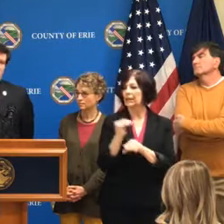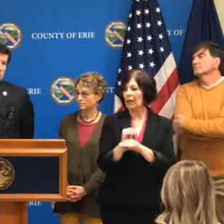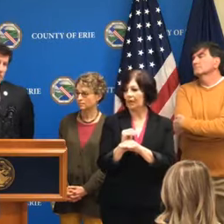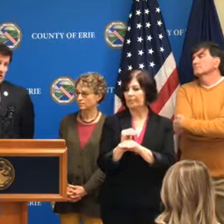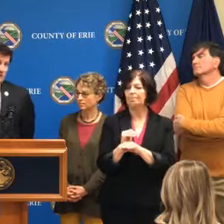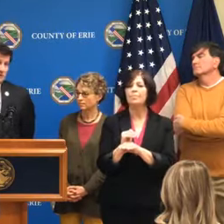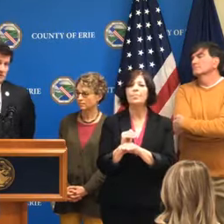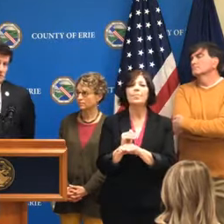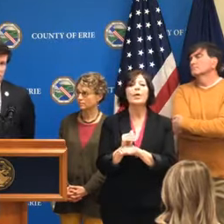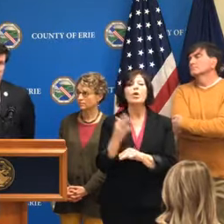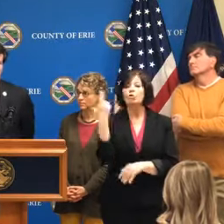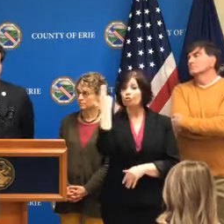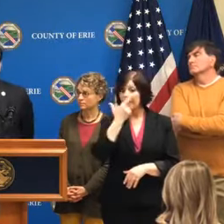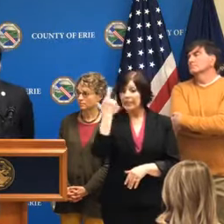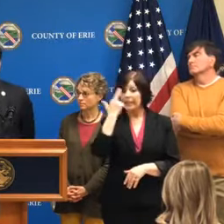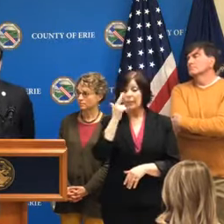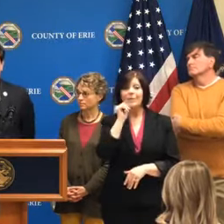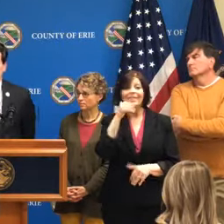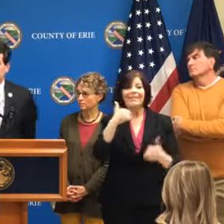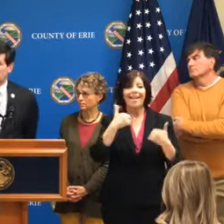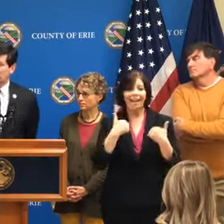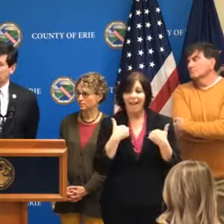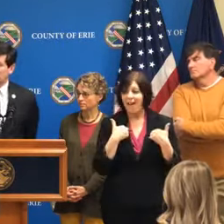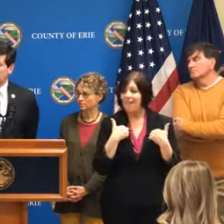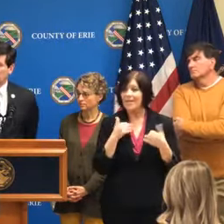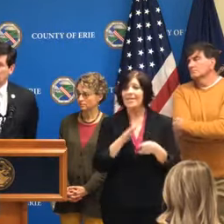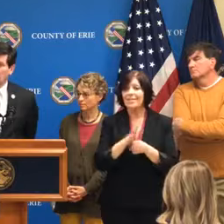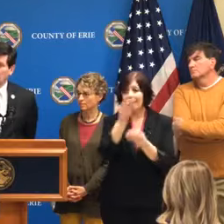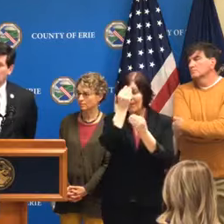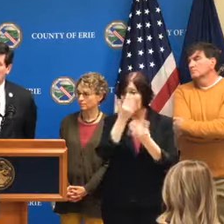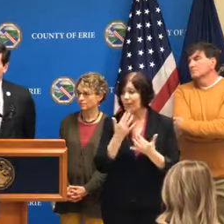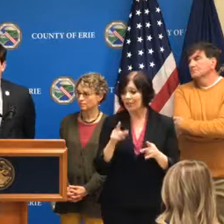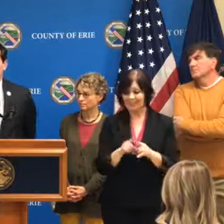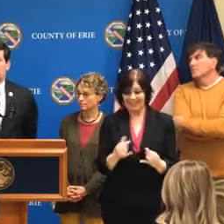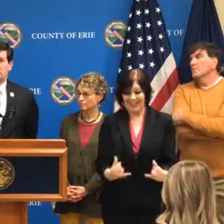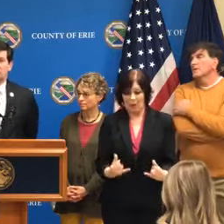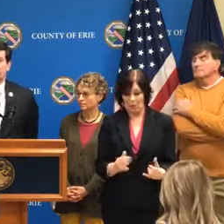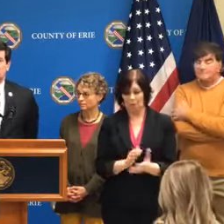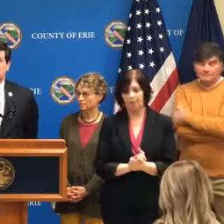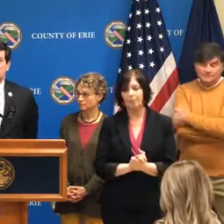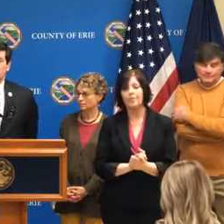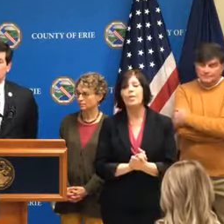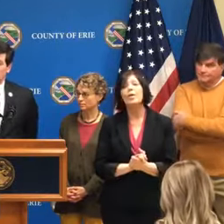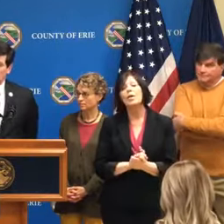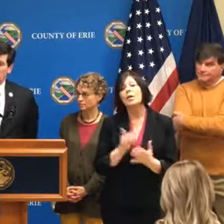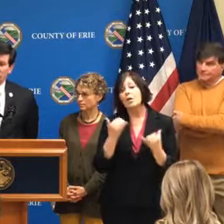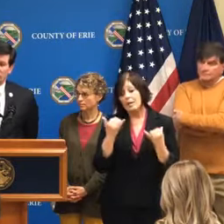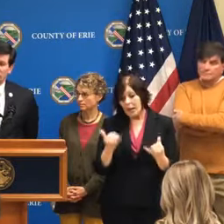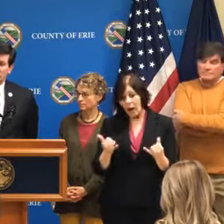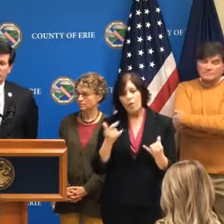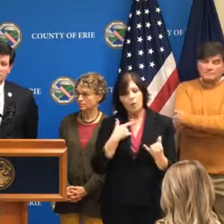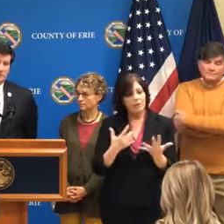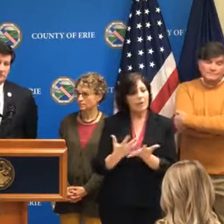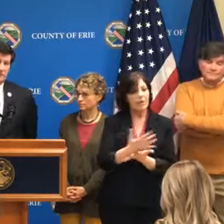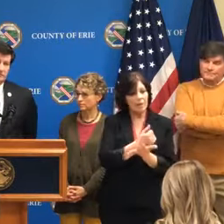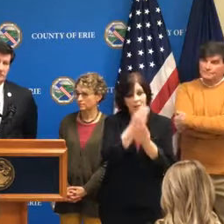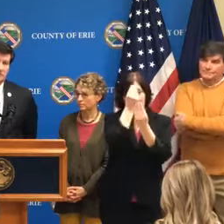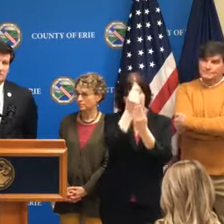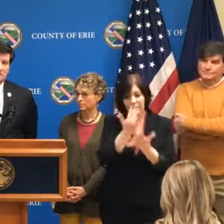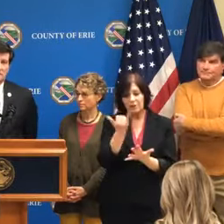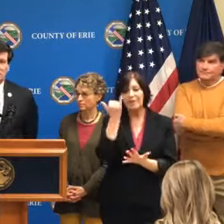but the primary reason is we didn't have anywhere near the information we have right now. And so we are accumulating that information, and if